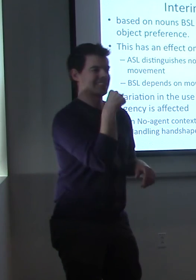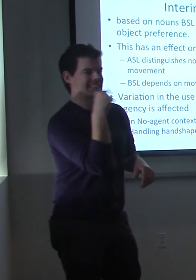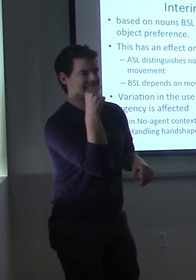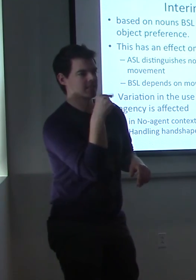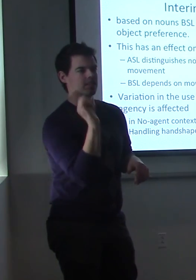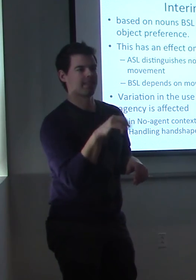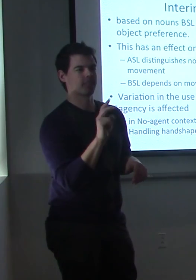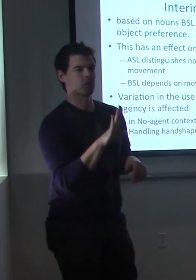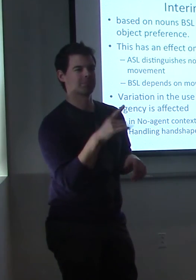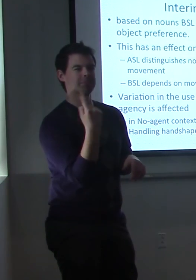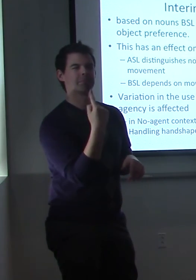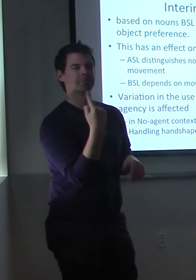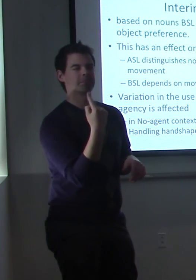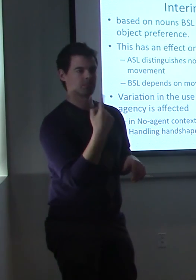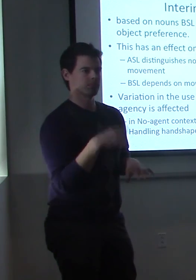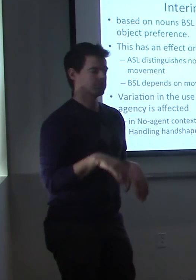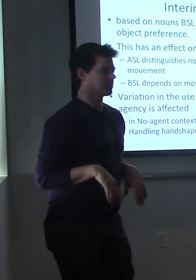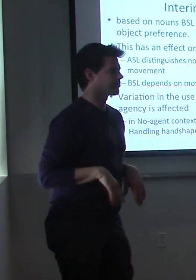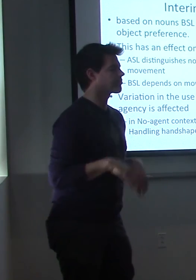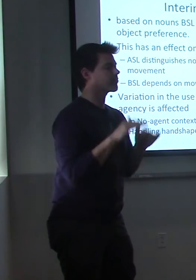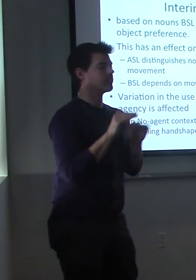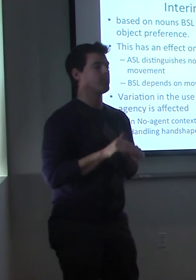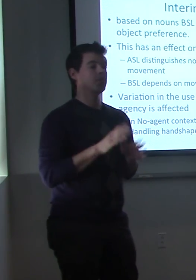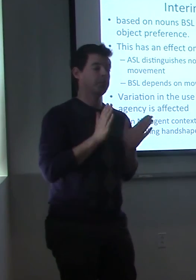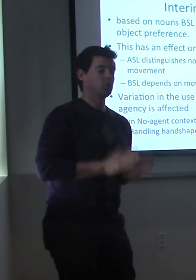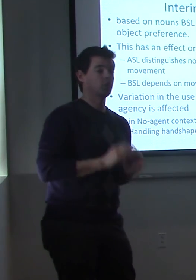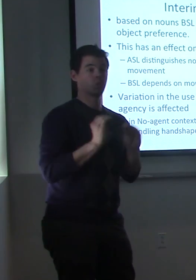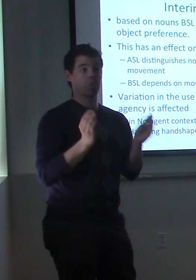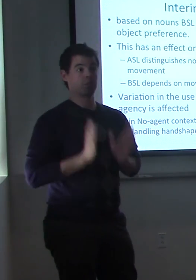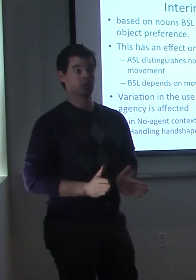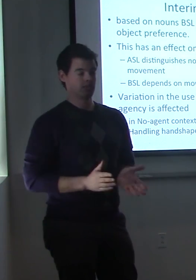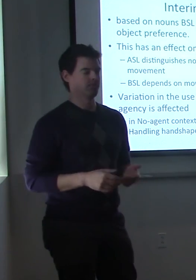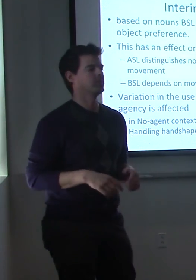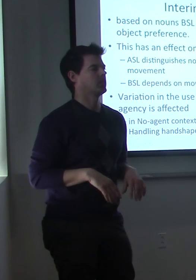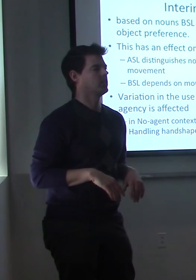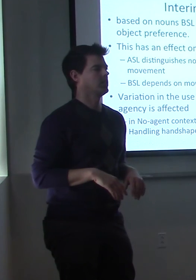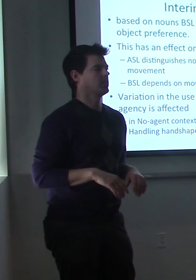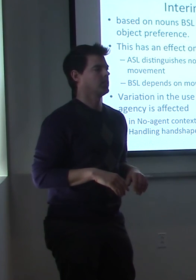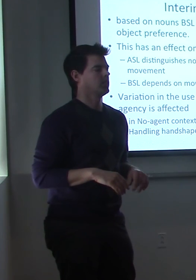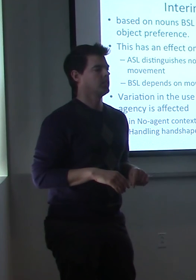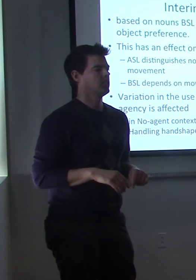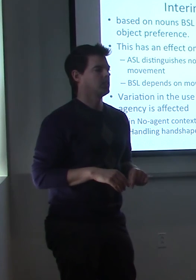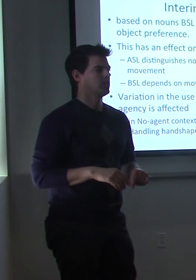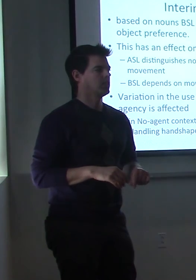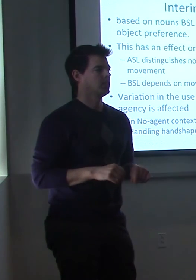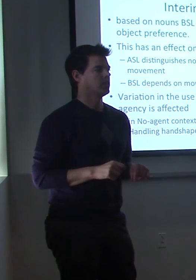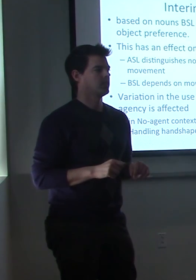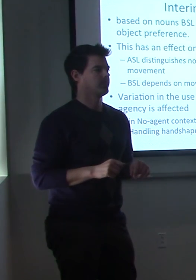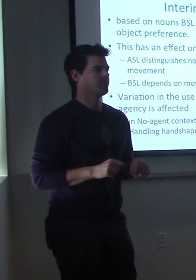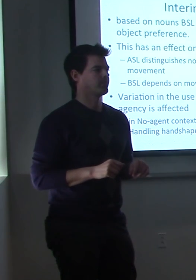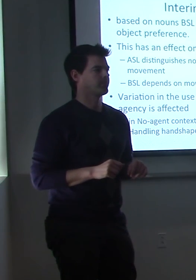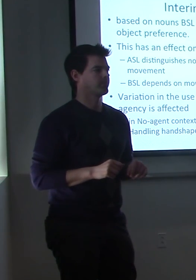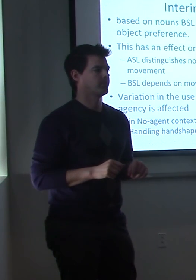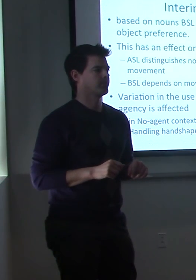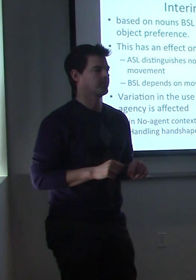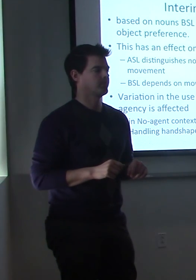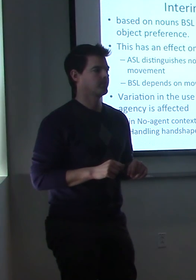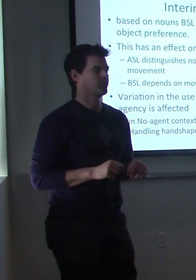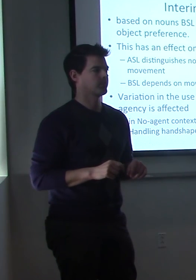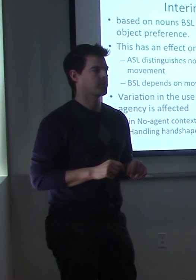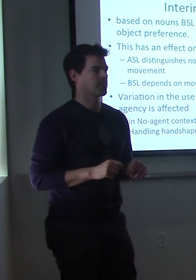And then, with respect to the agent-no-agent distinction, we see that in the